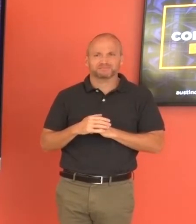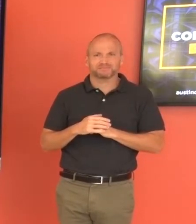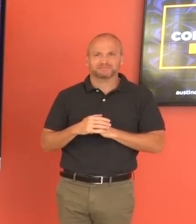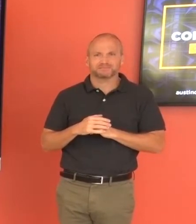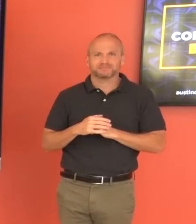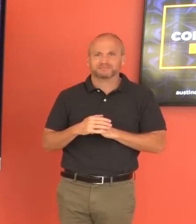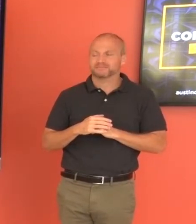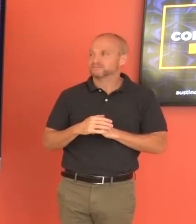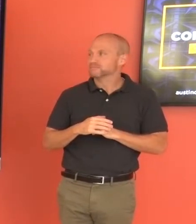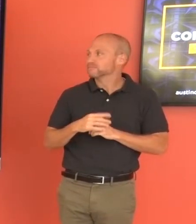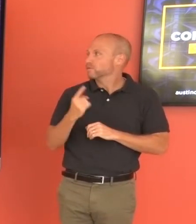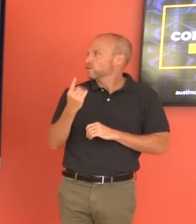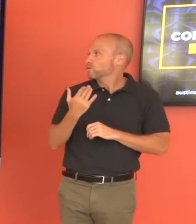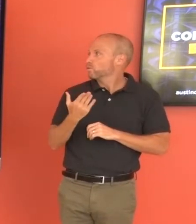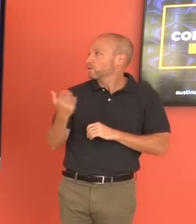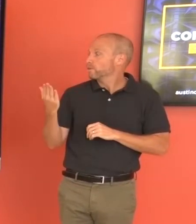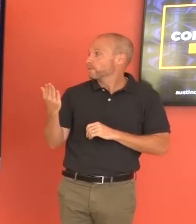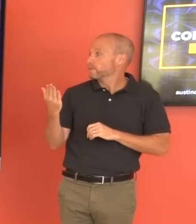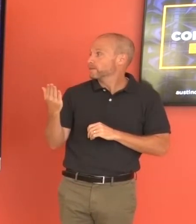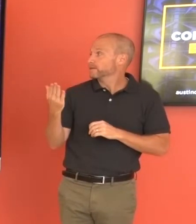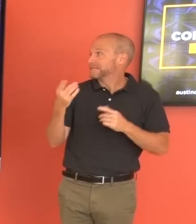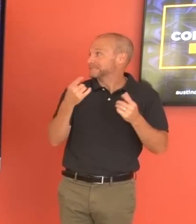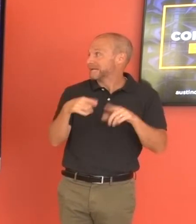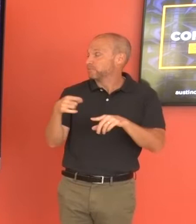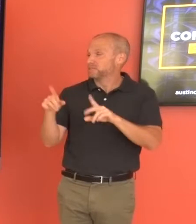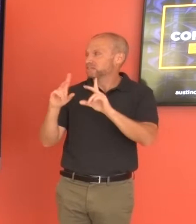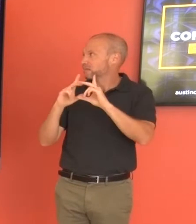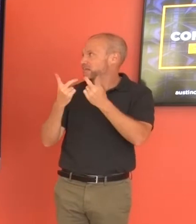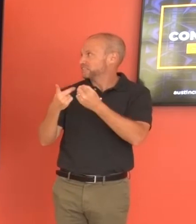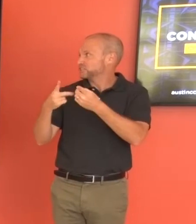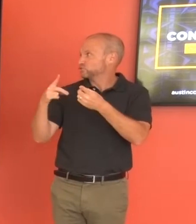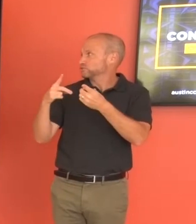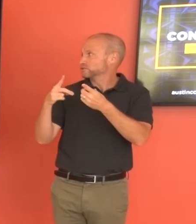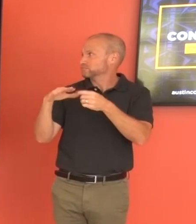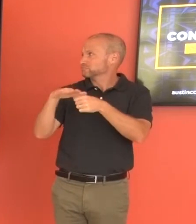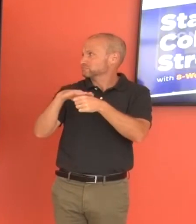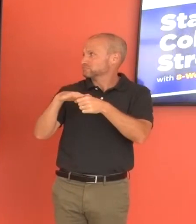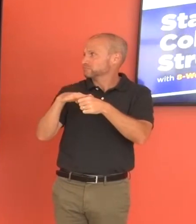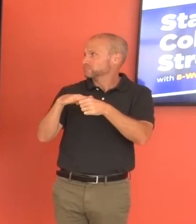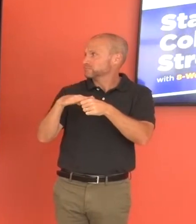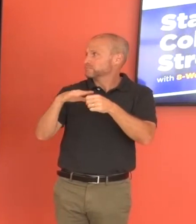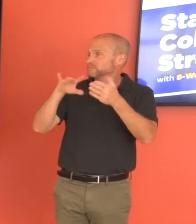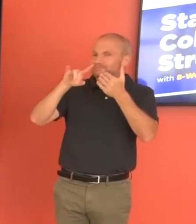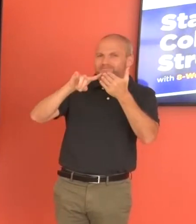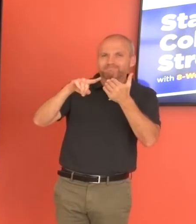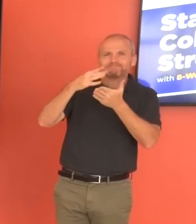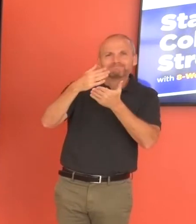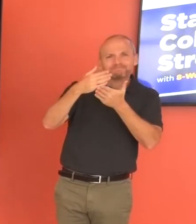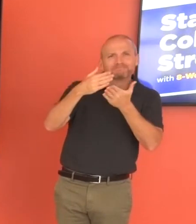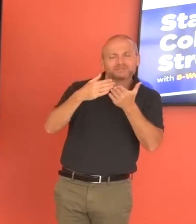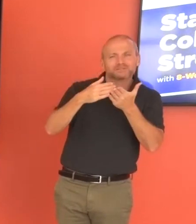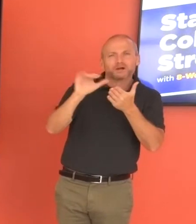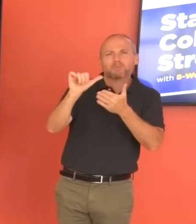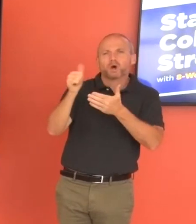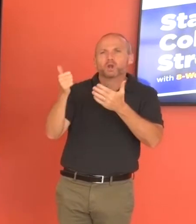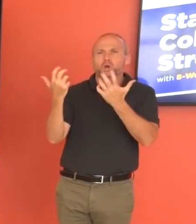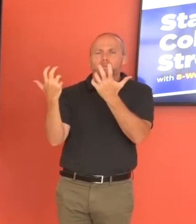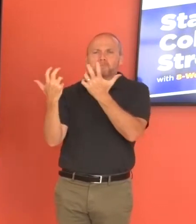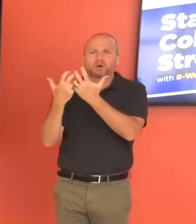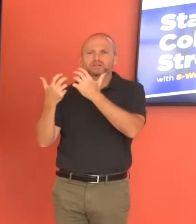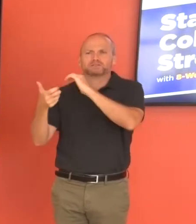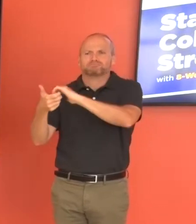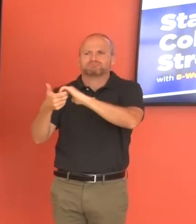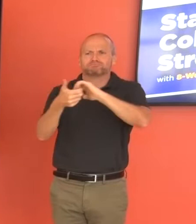One other thing that is going on at the district, we're looking into some exploratory partnerships with some of